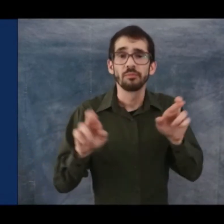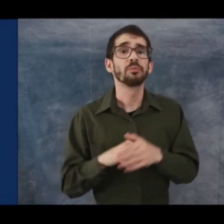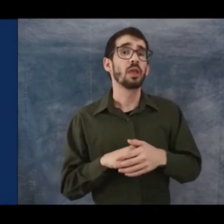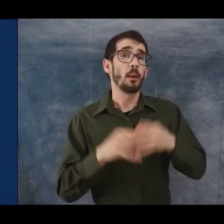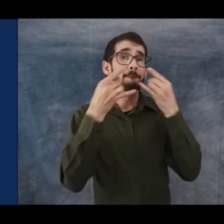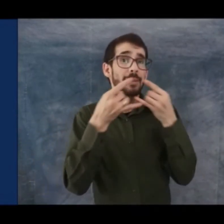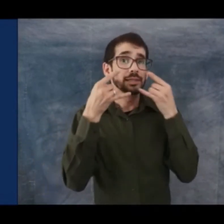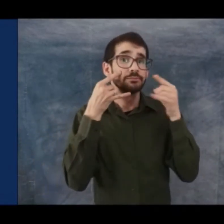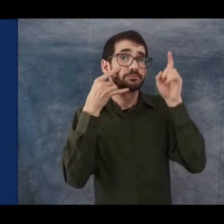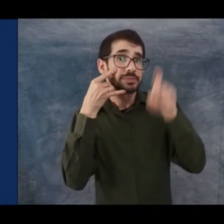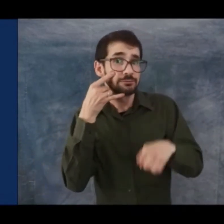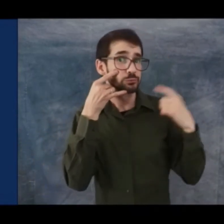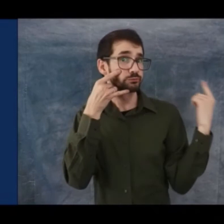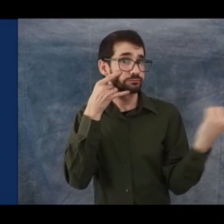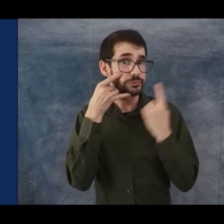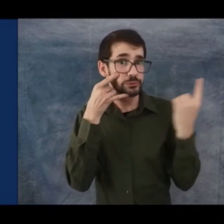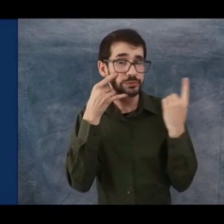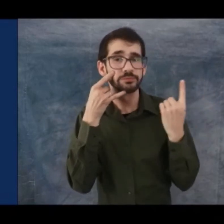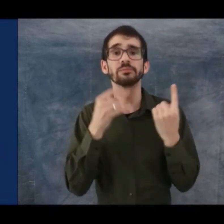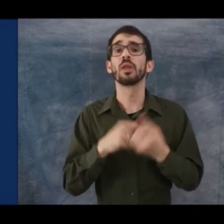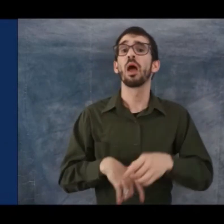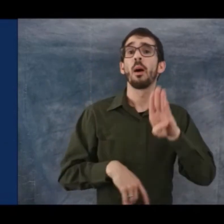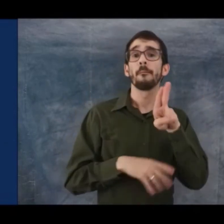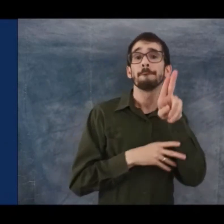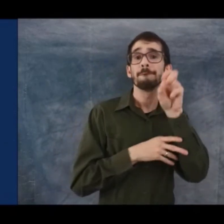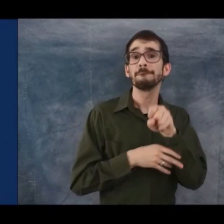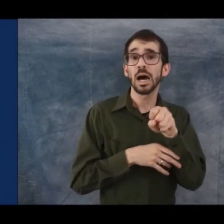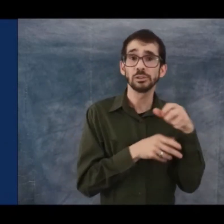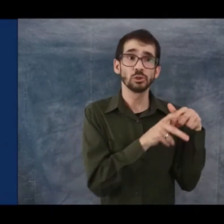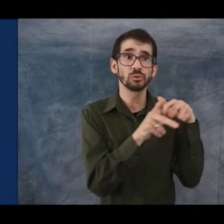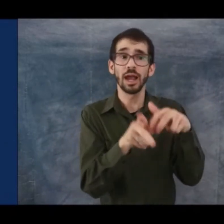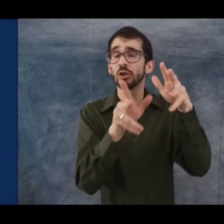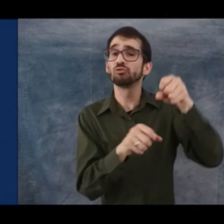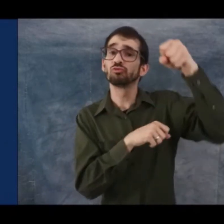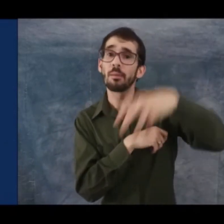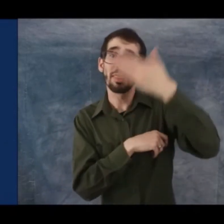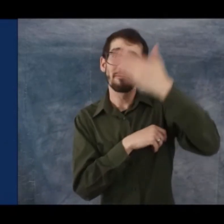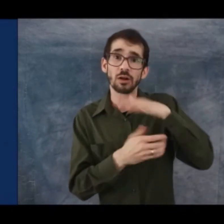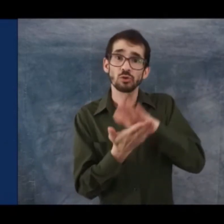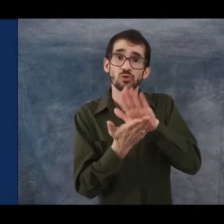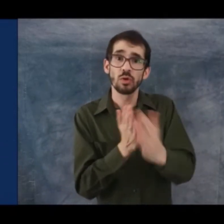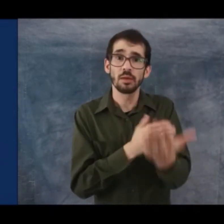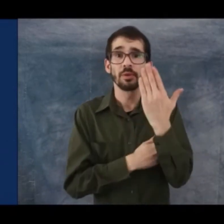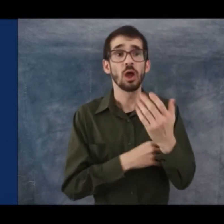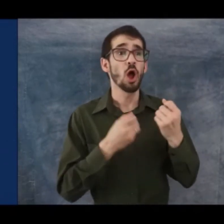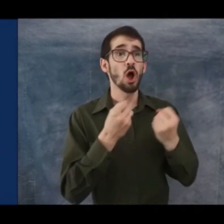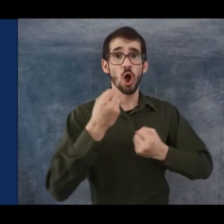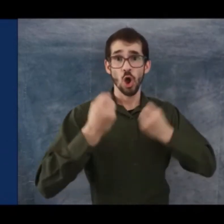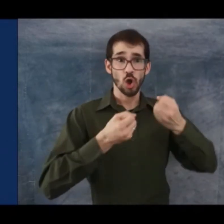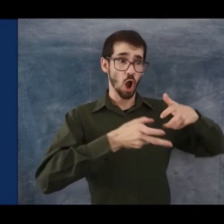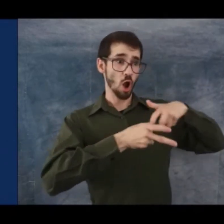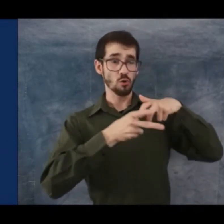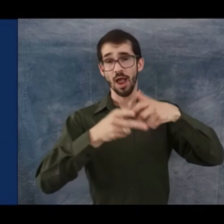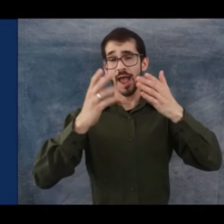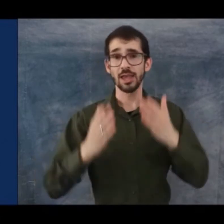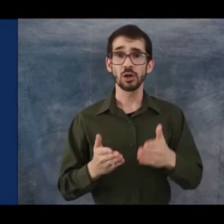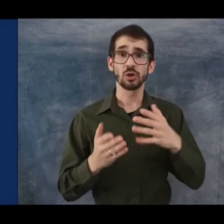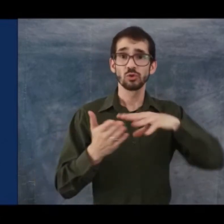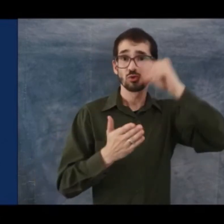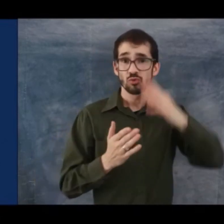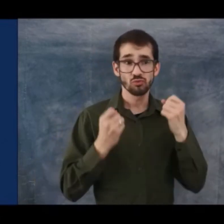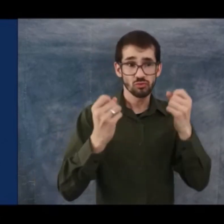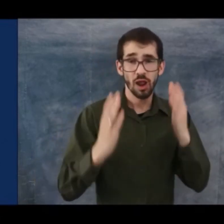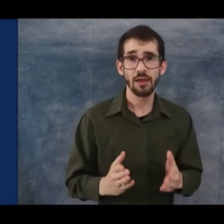be dropped off at the front of the school in the morning. Car riders and student drivers can be dropped off at the back of the school by the traffic